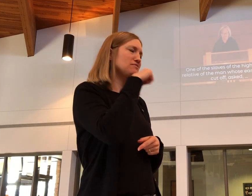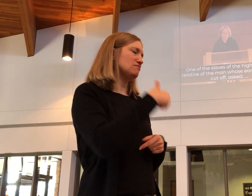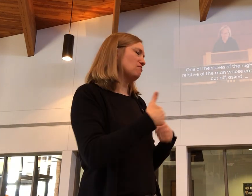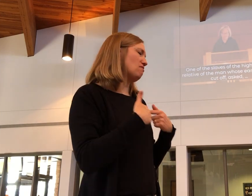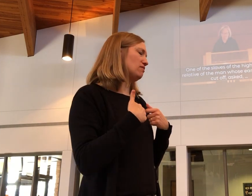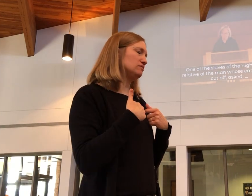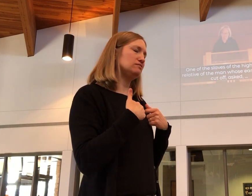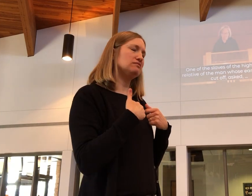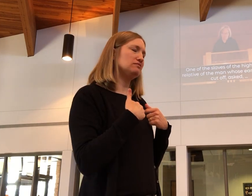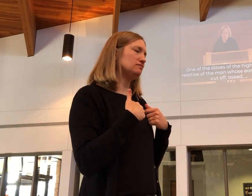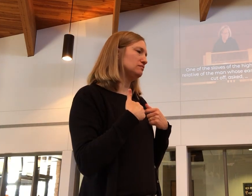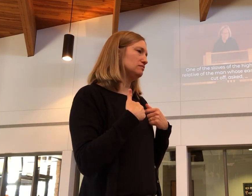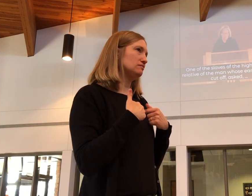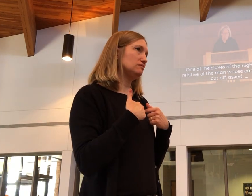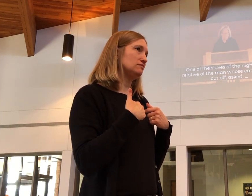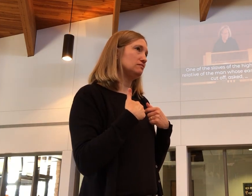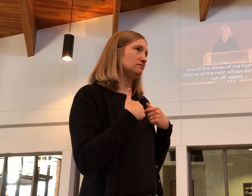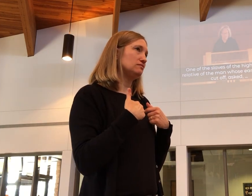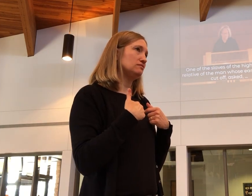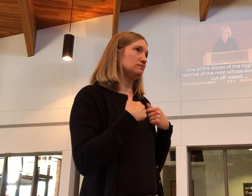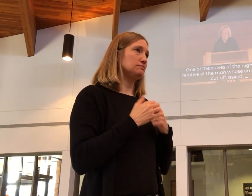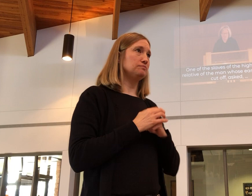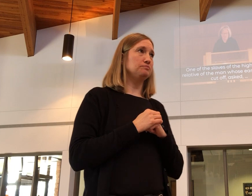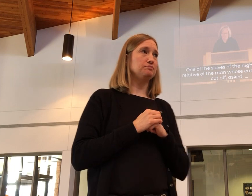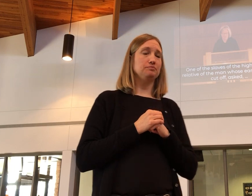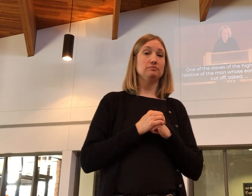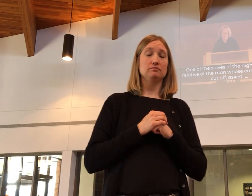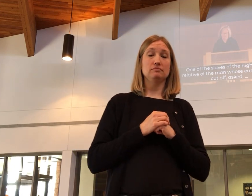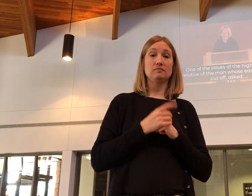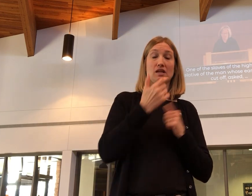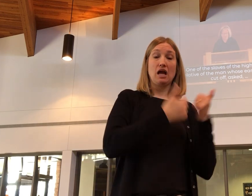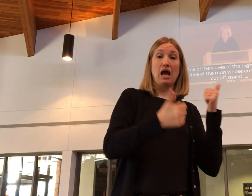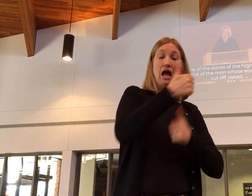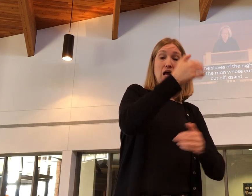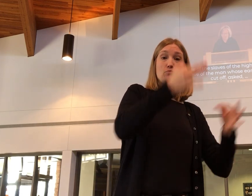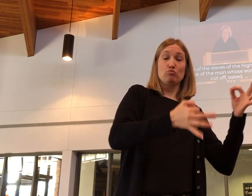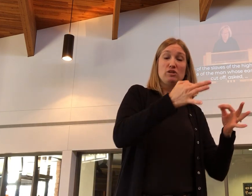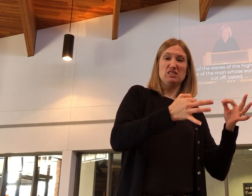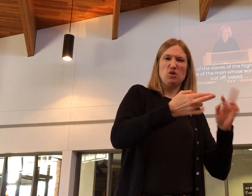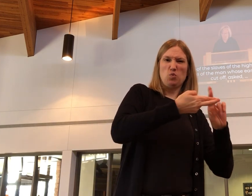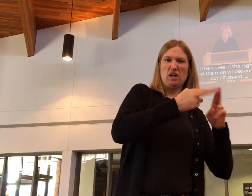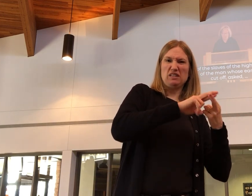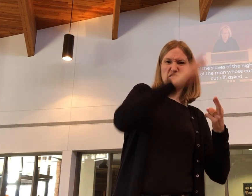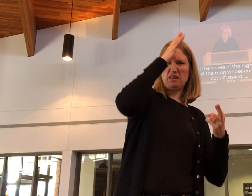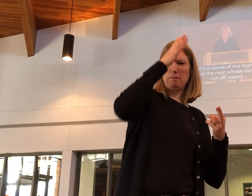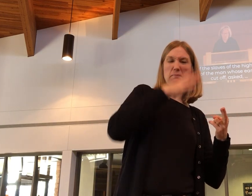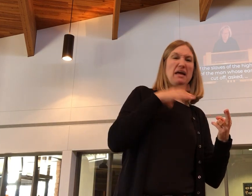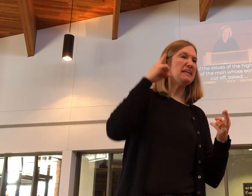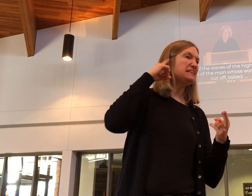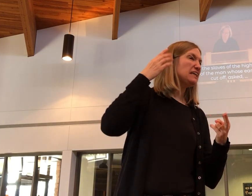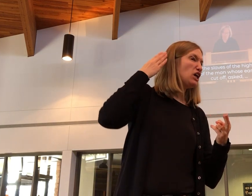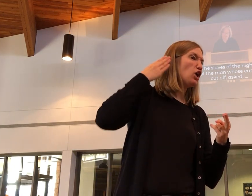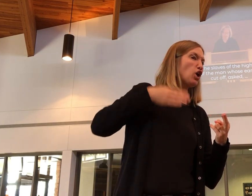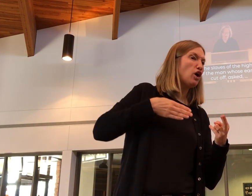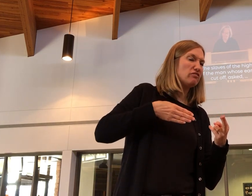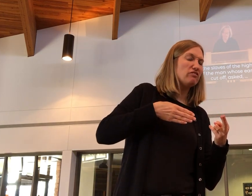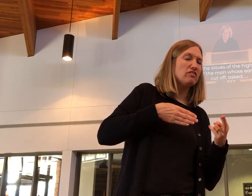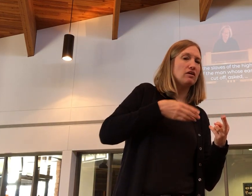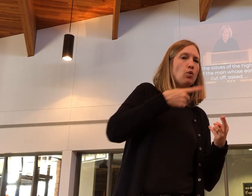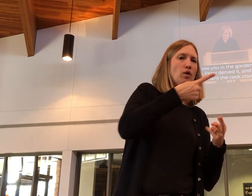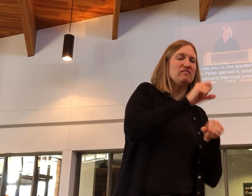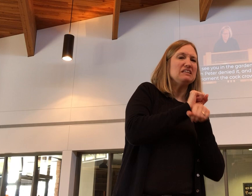not." One of the slaves of the high priest, a relative of the man whose ear Peter had cut